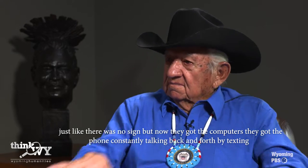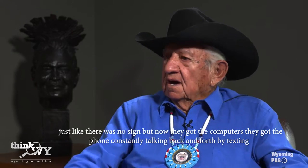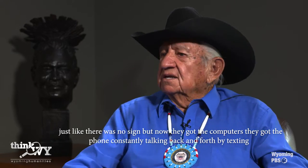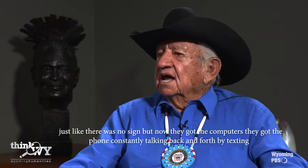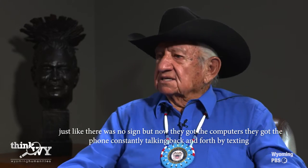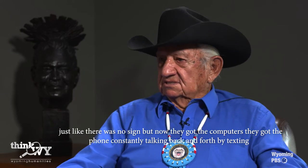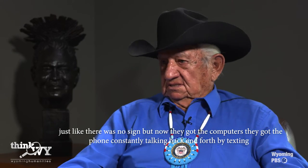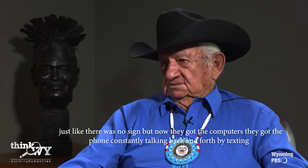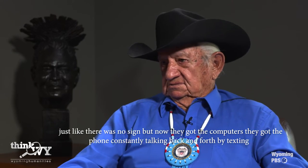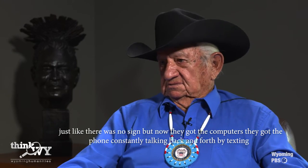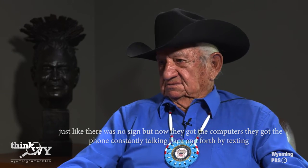by texting.